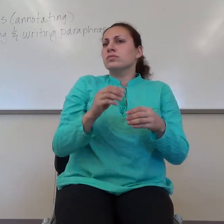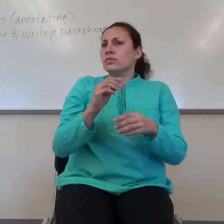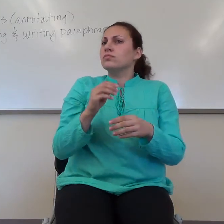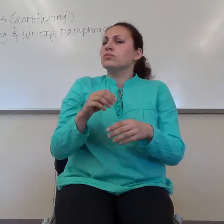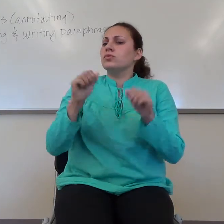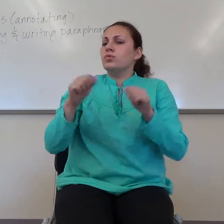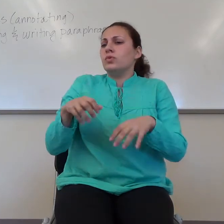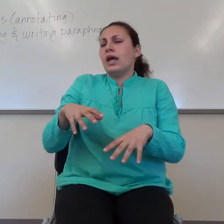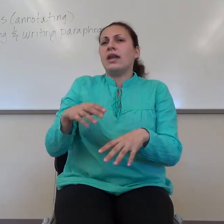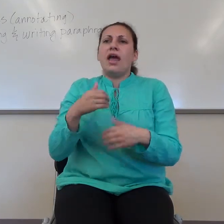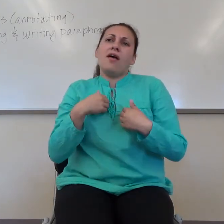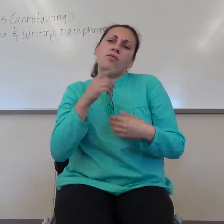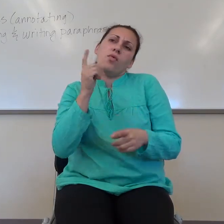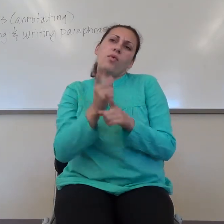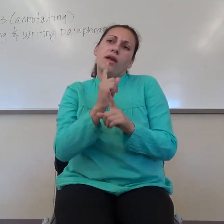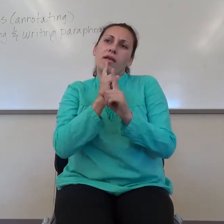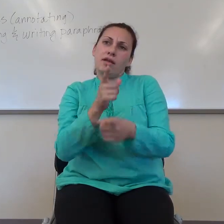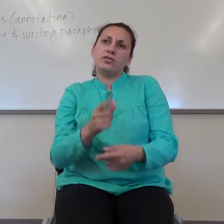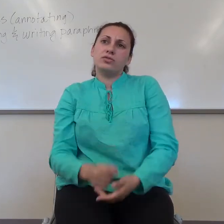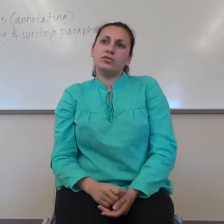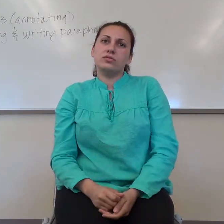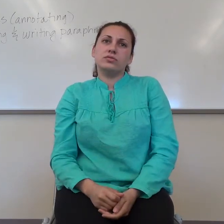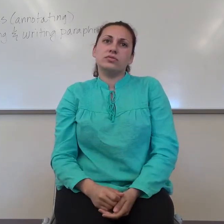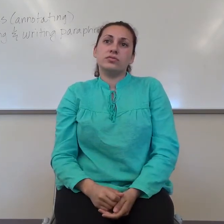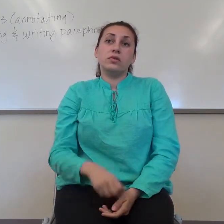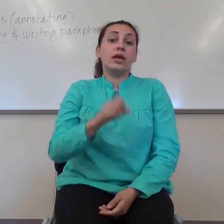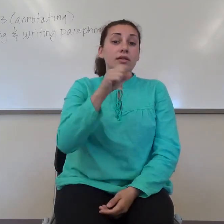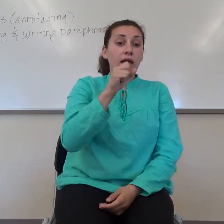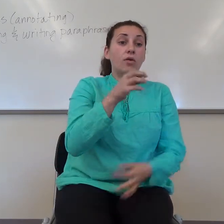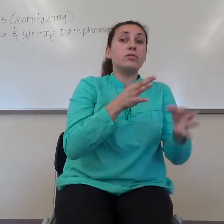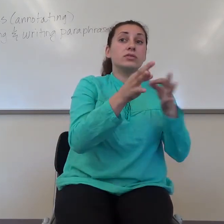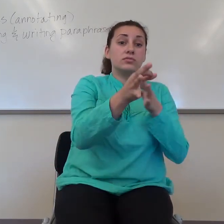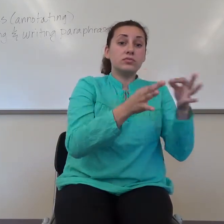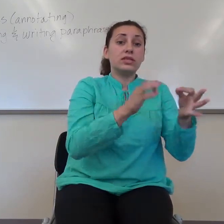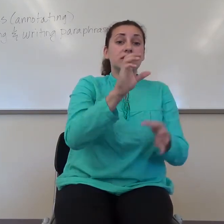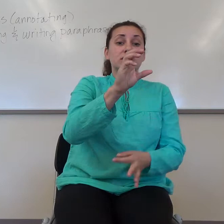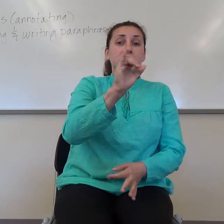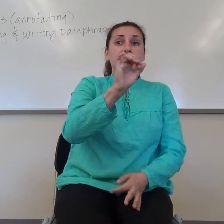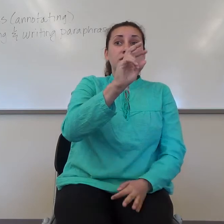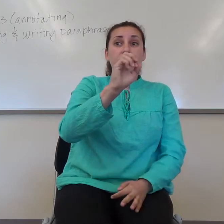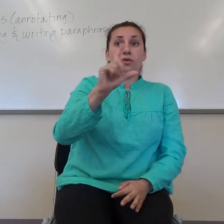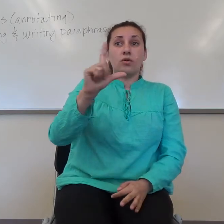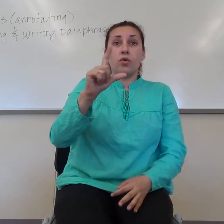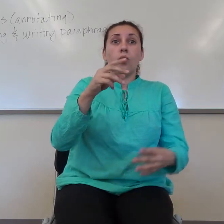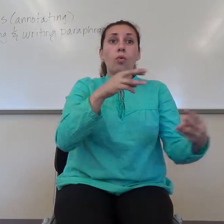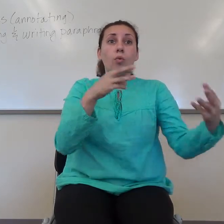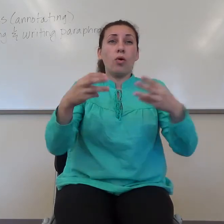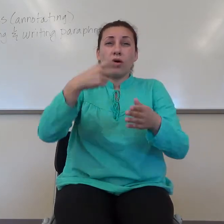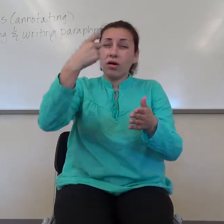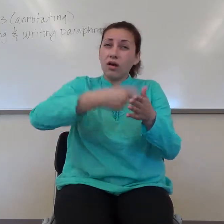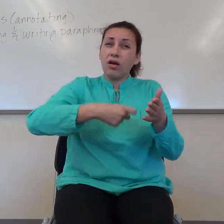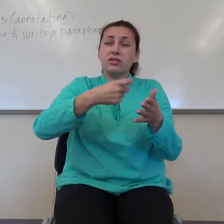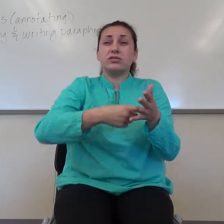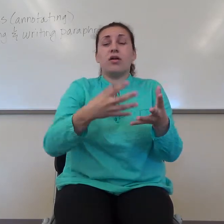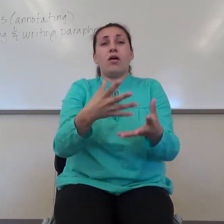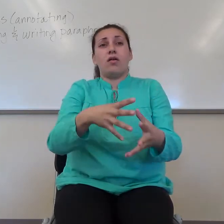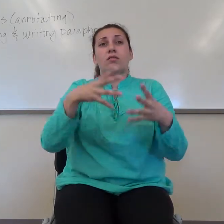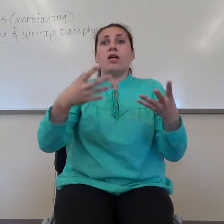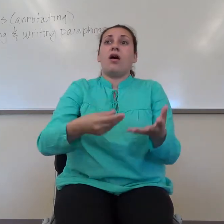your strongest guess is, yeah, we talked about that the Civil War cost a lot of money and a lot of lives. So that